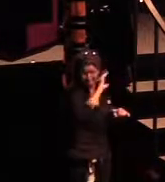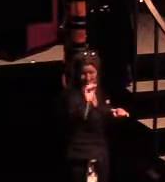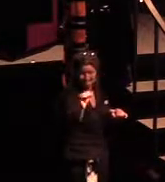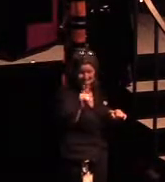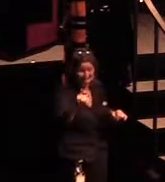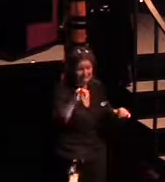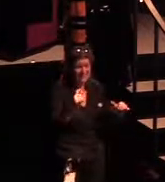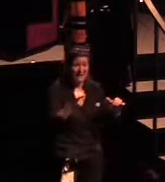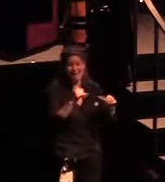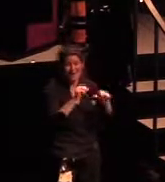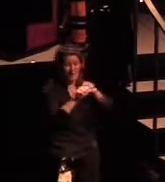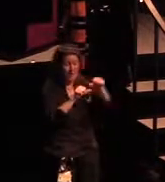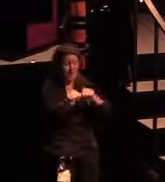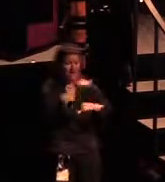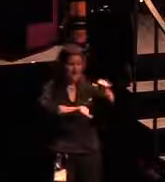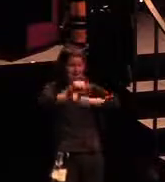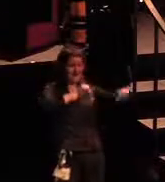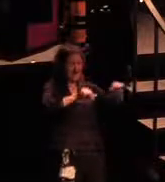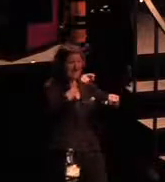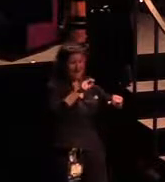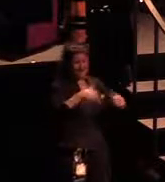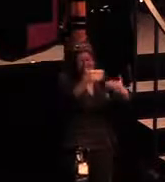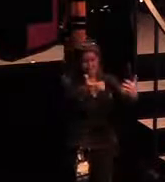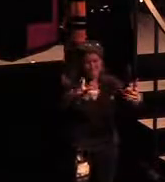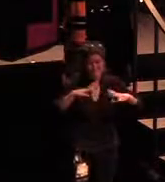We might not do them in order, and the front row get ready to catch.